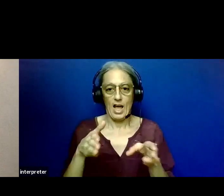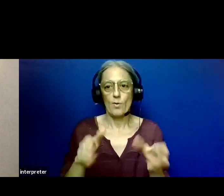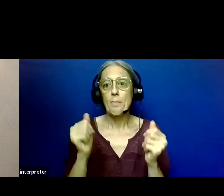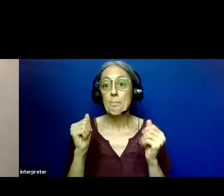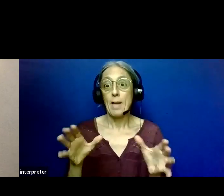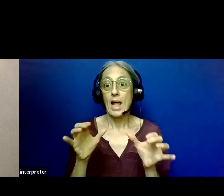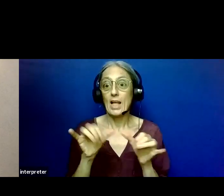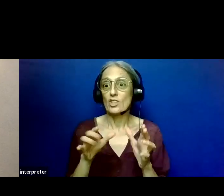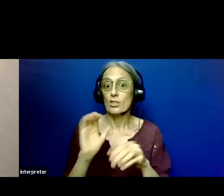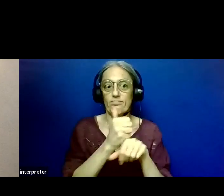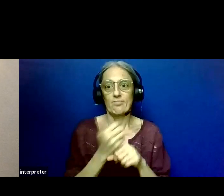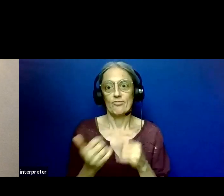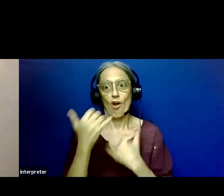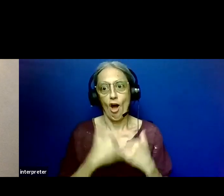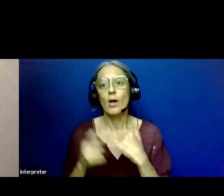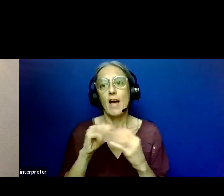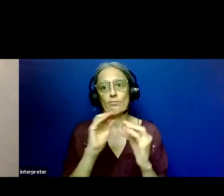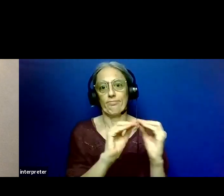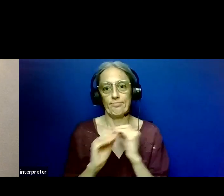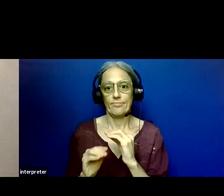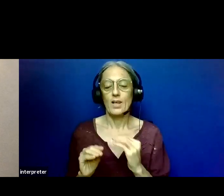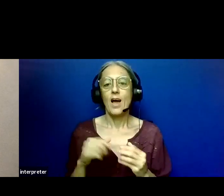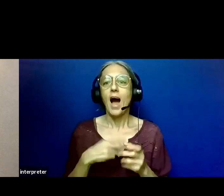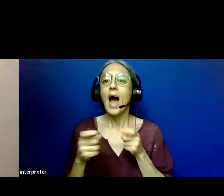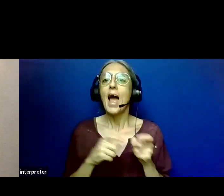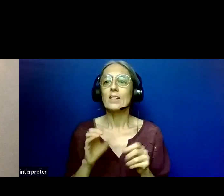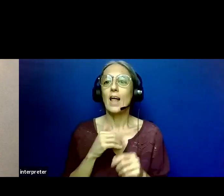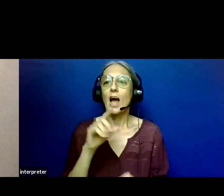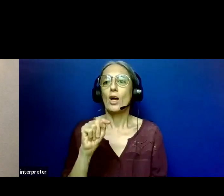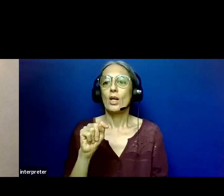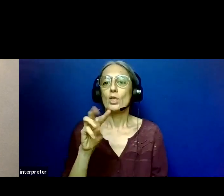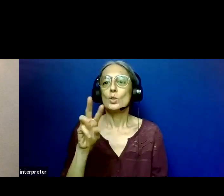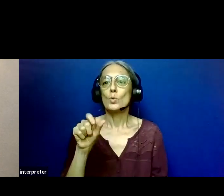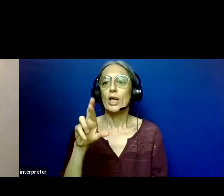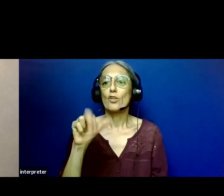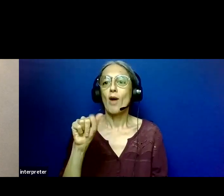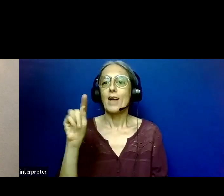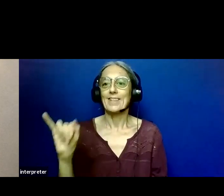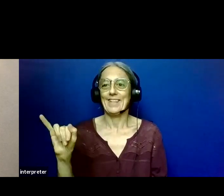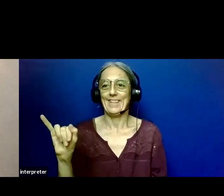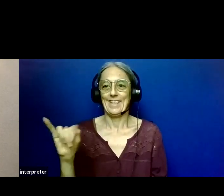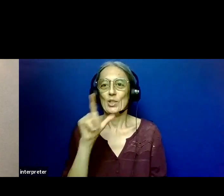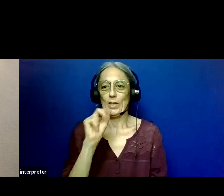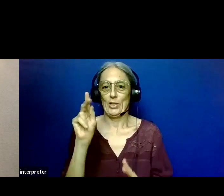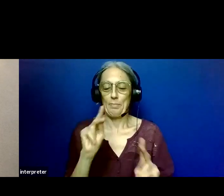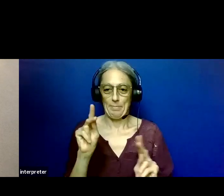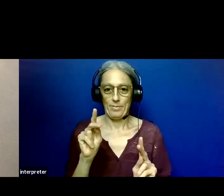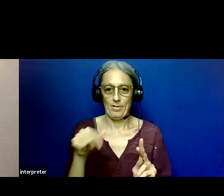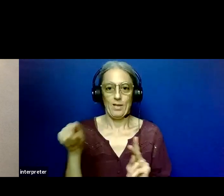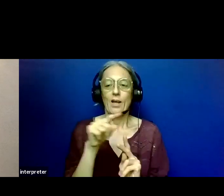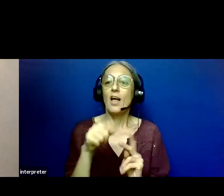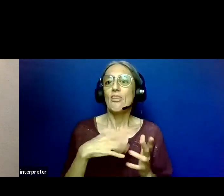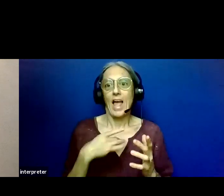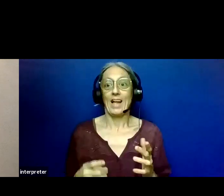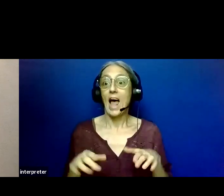those. I handle our Twitterati, I call them. And those are people that are very much into walking and they snap pictures of